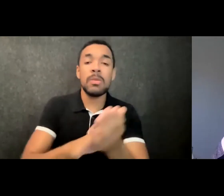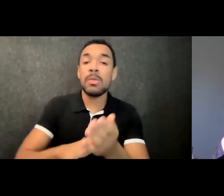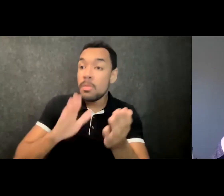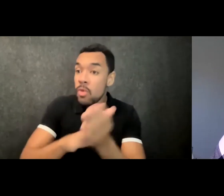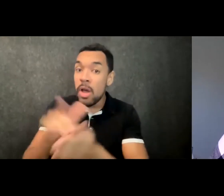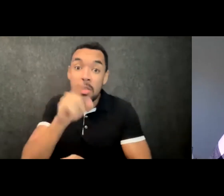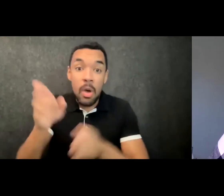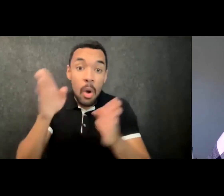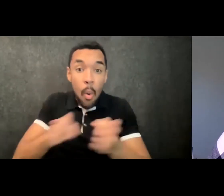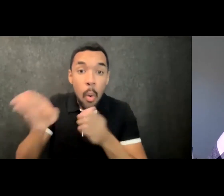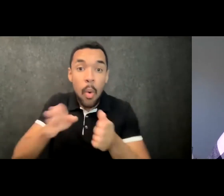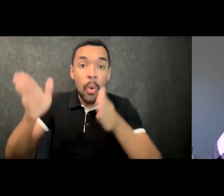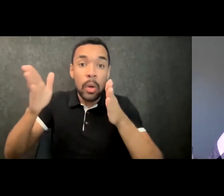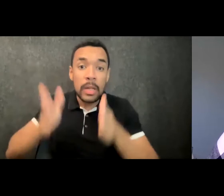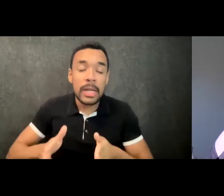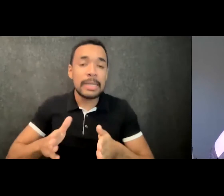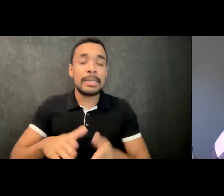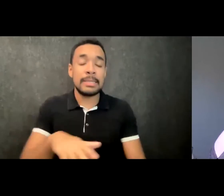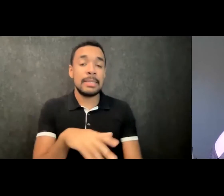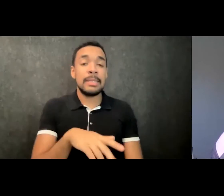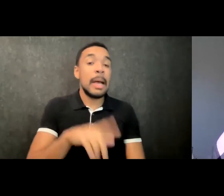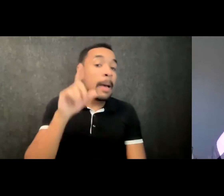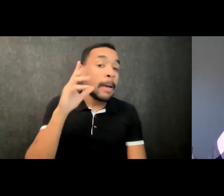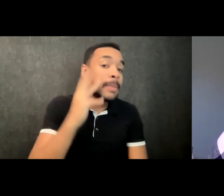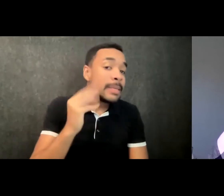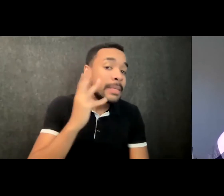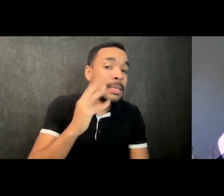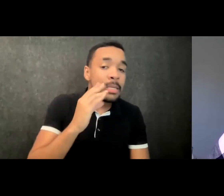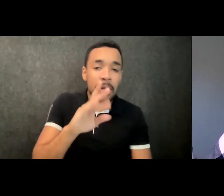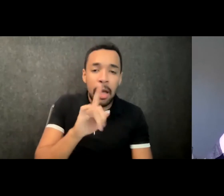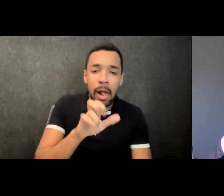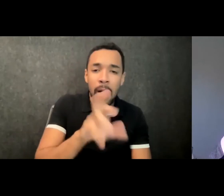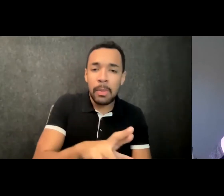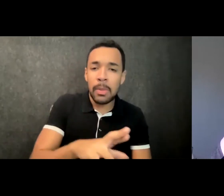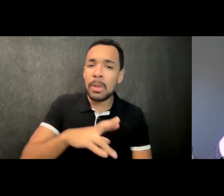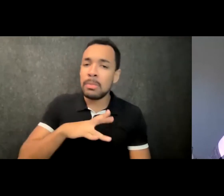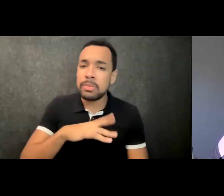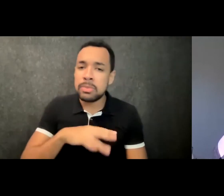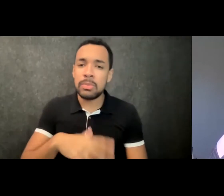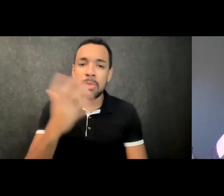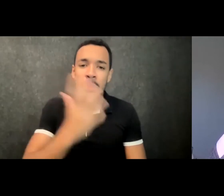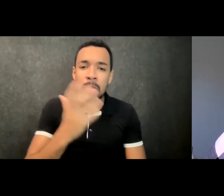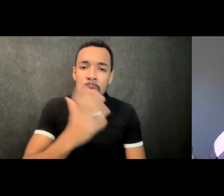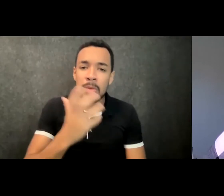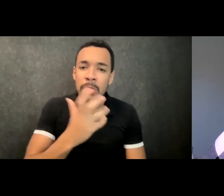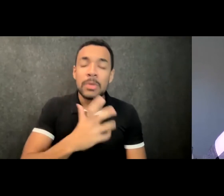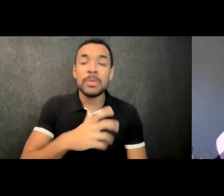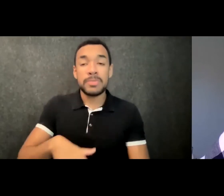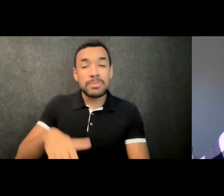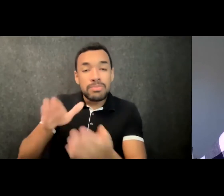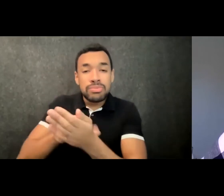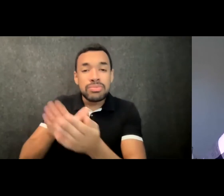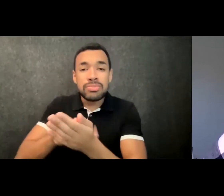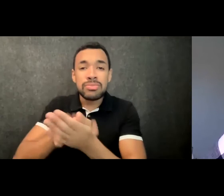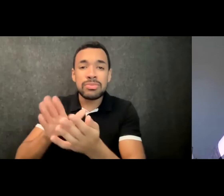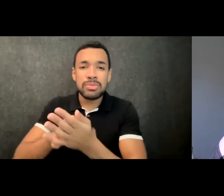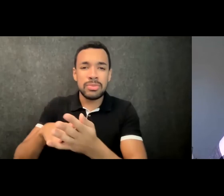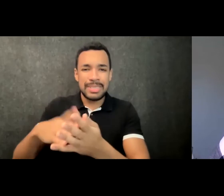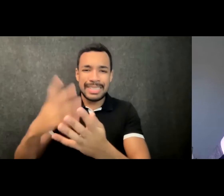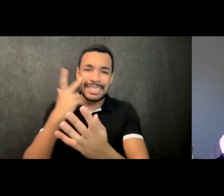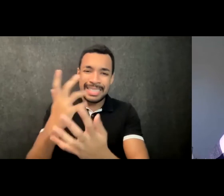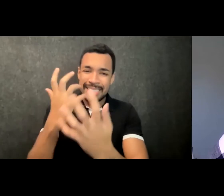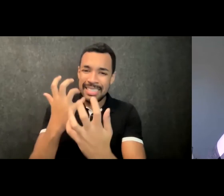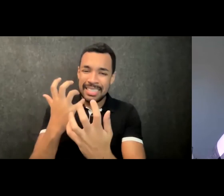to peach cobbler, to jump and shout and crying. Praise be to the shivering wave of fans preparing for